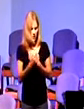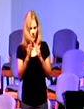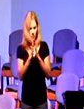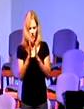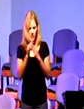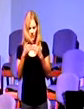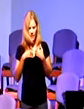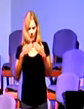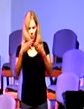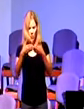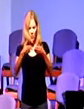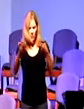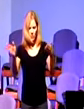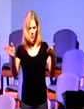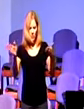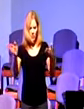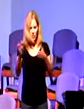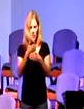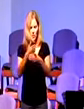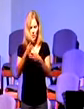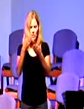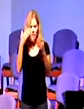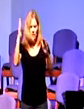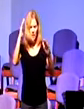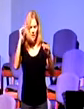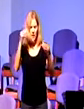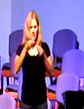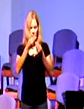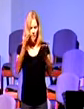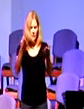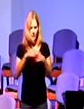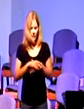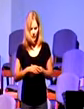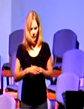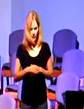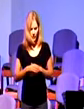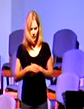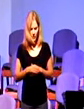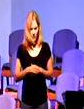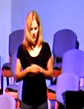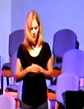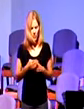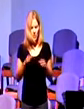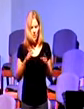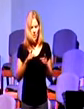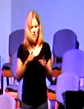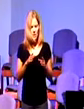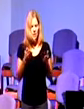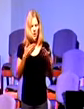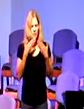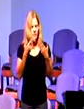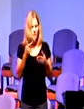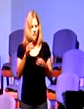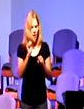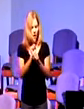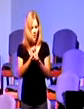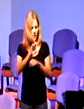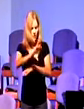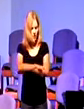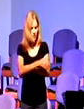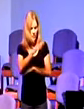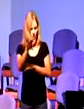that we'd have open doors to share the gospel of hope with them. We also thank you for Operation Christmas Child, the